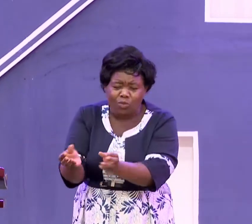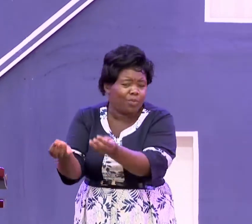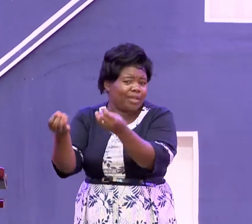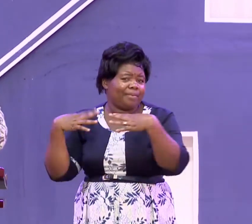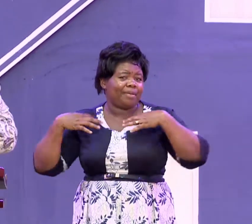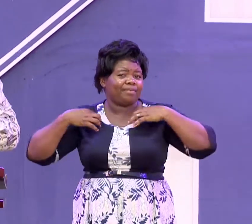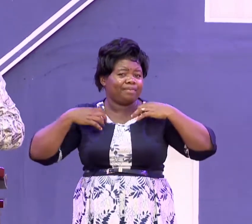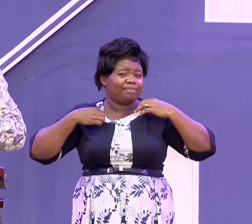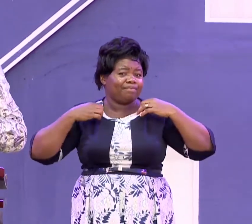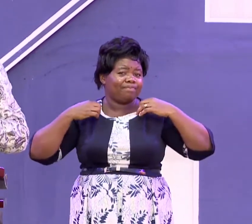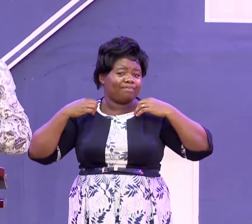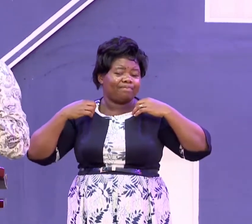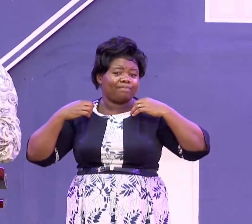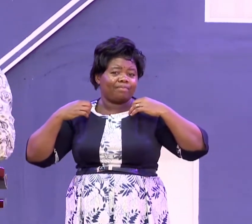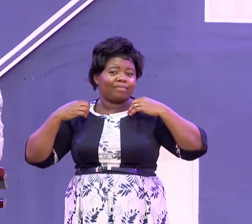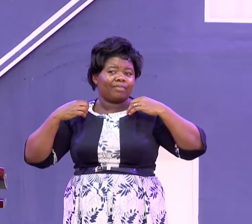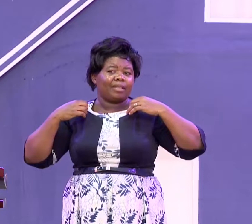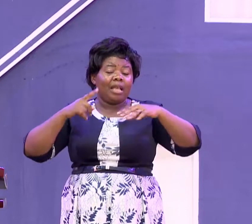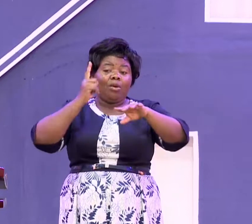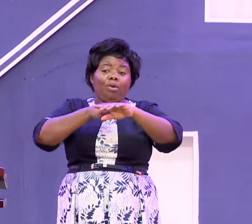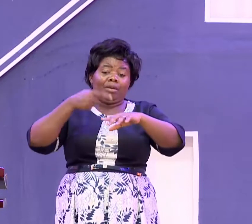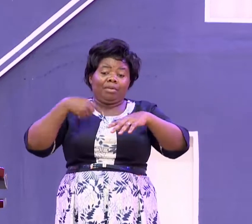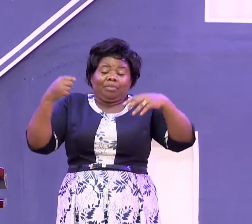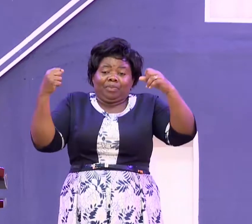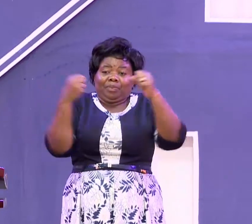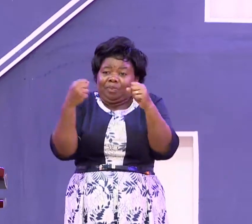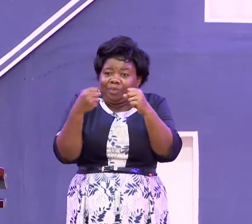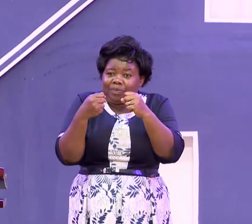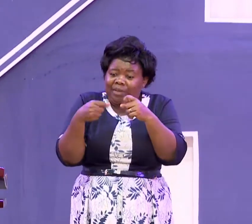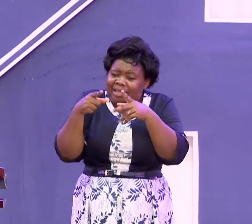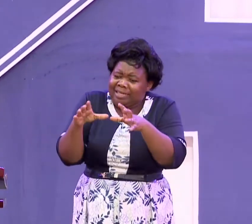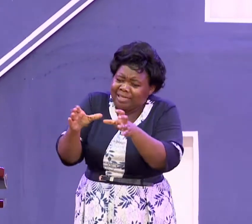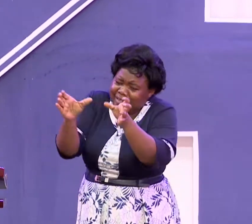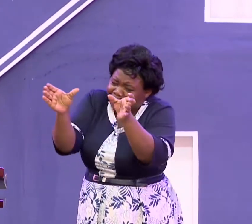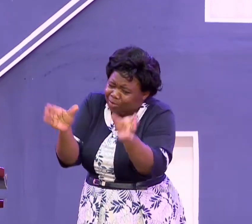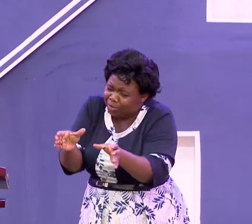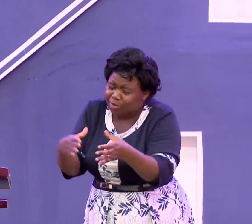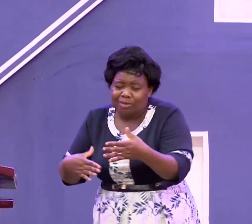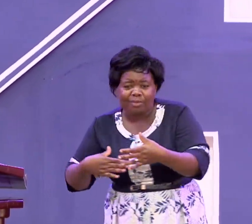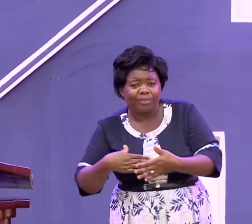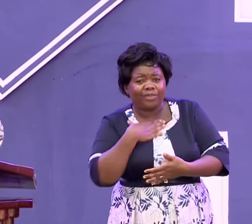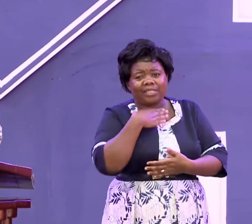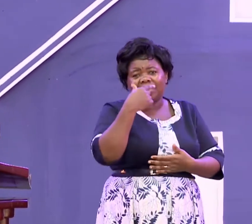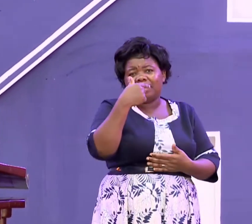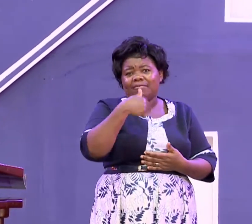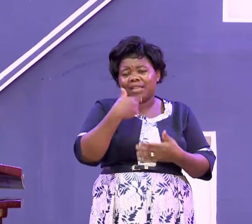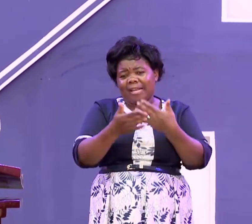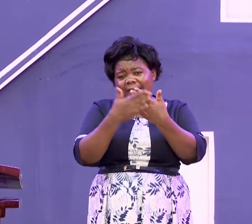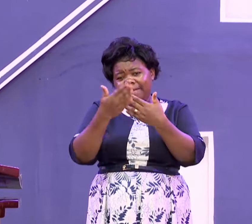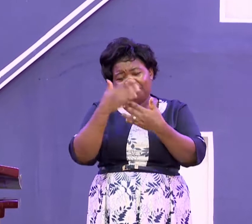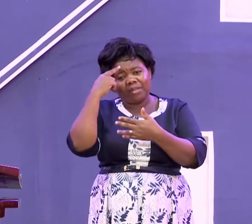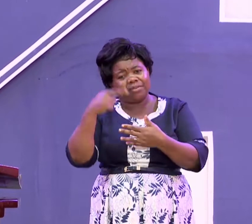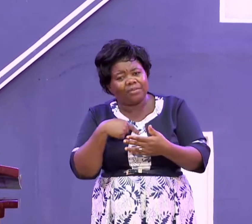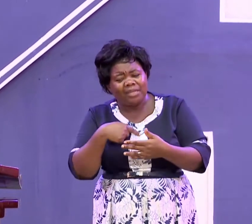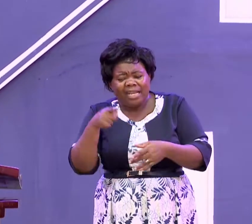Group eno ne nyambaza. When I was sick, bwen nali omulwadde, this group visited me. A group eno ne nambula.